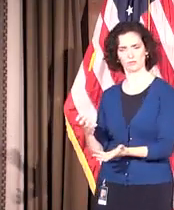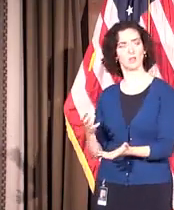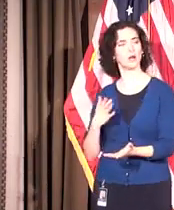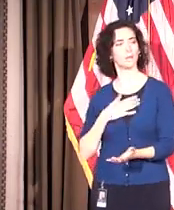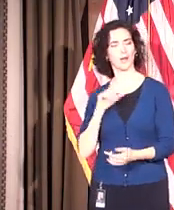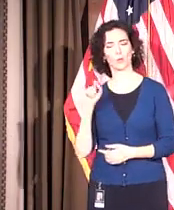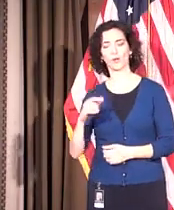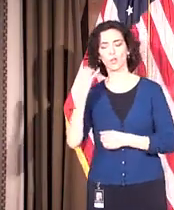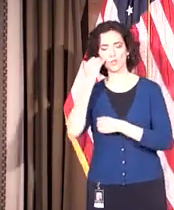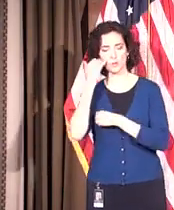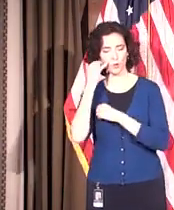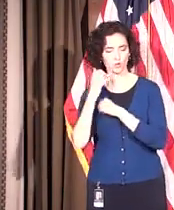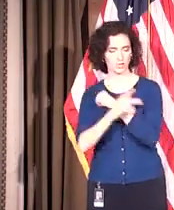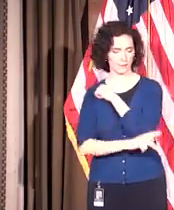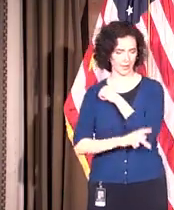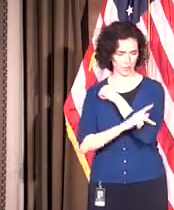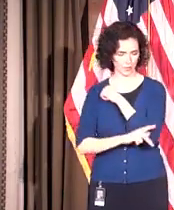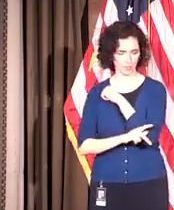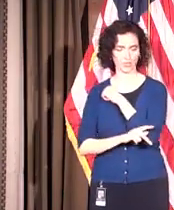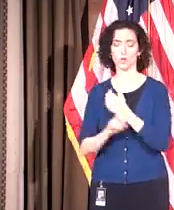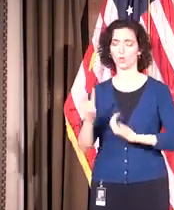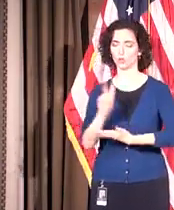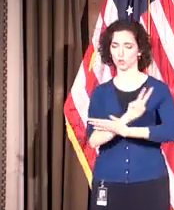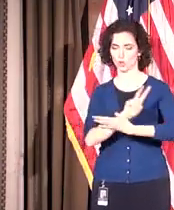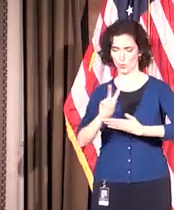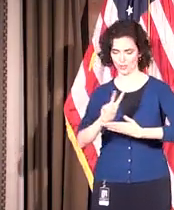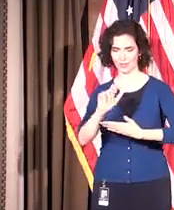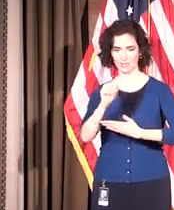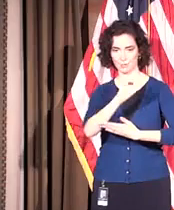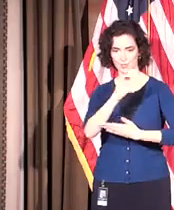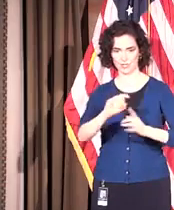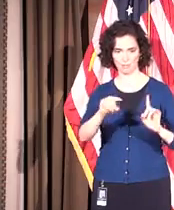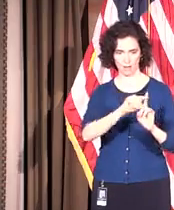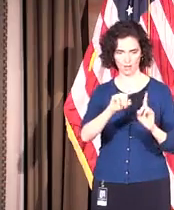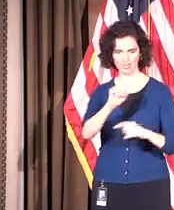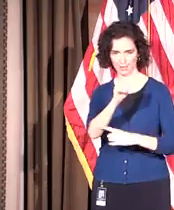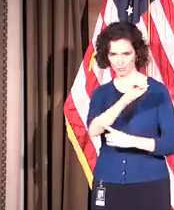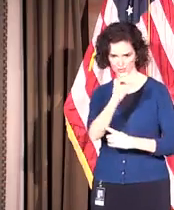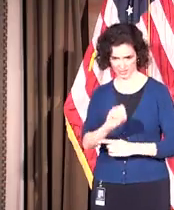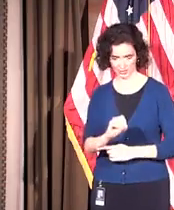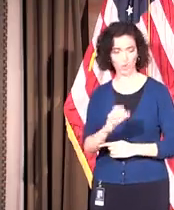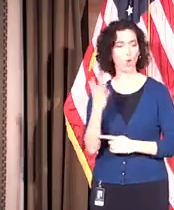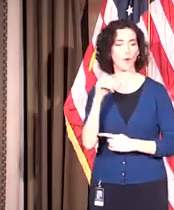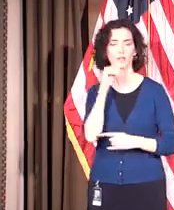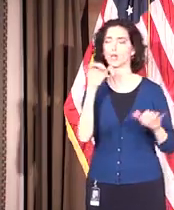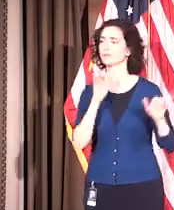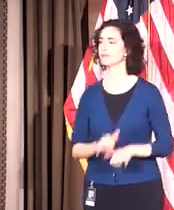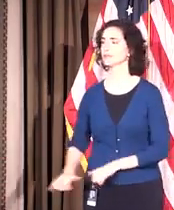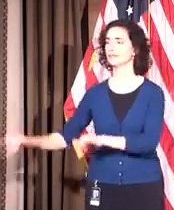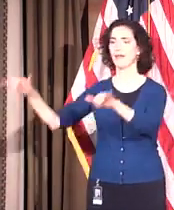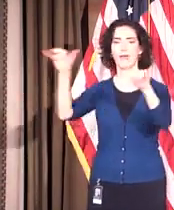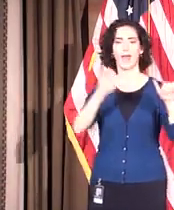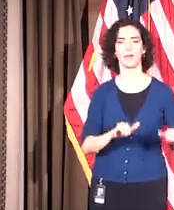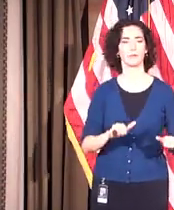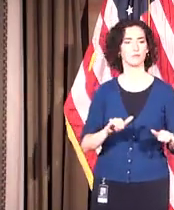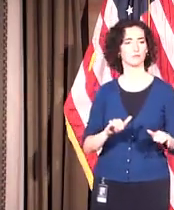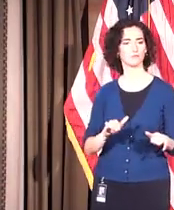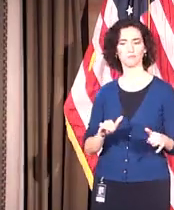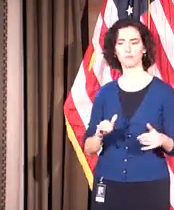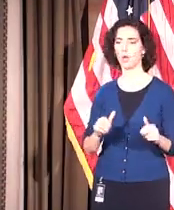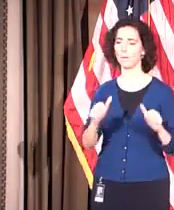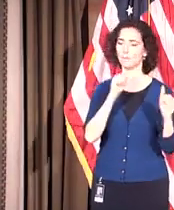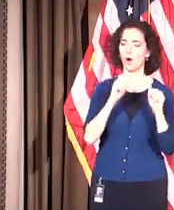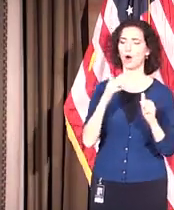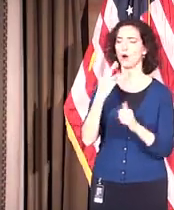when a parish hits 10% positivity for 2 weeks in a row, why not make it a unilateral reduction in capacity of